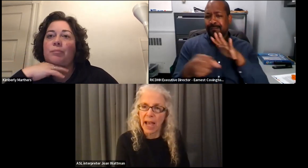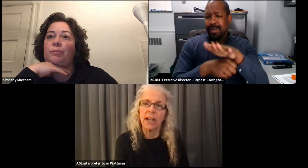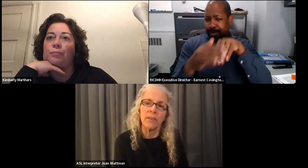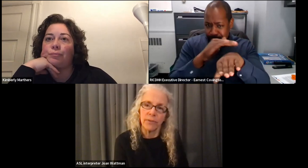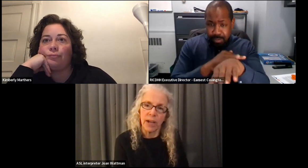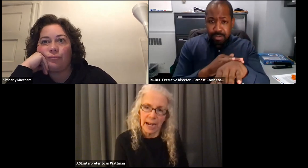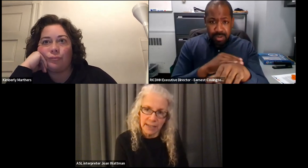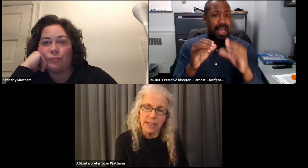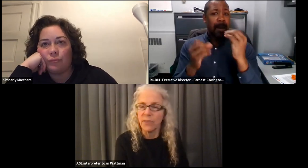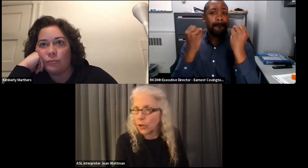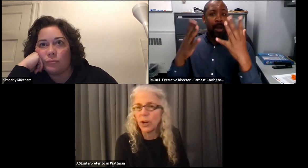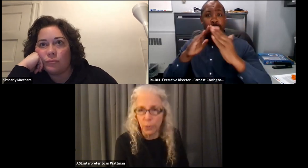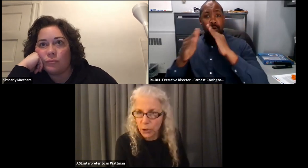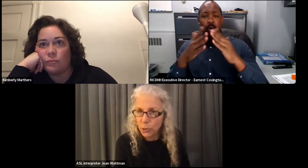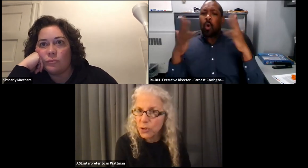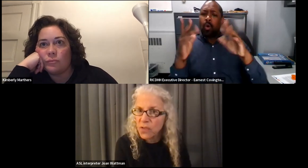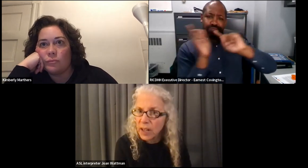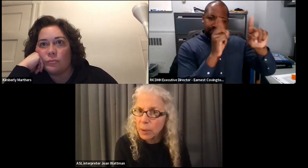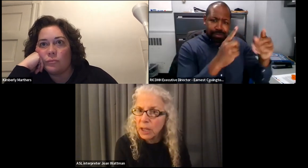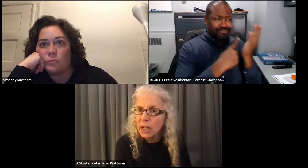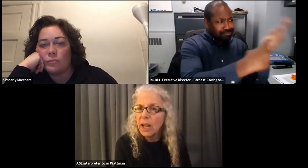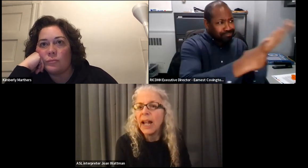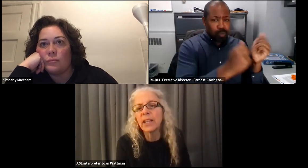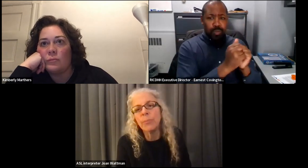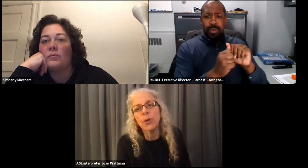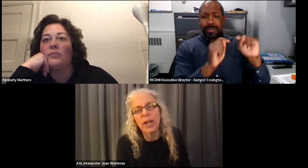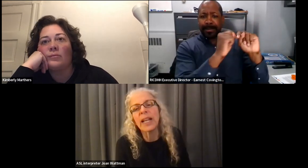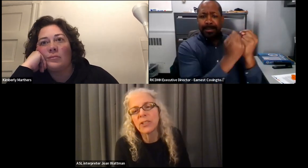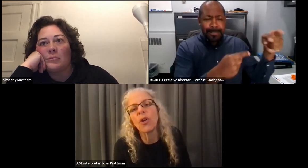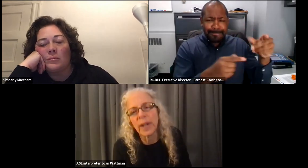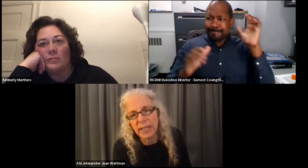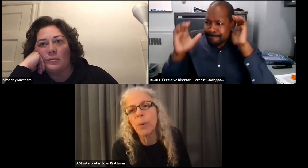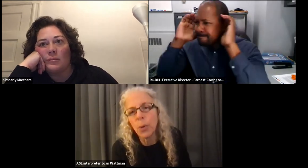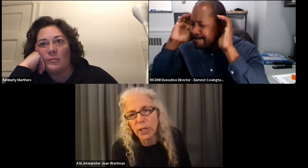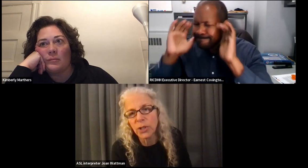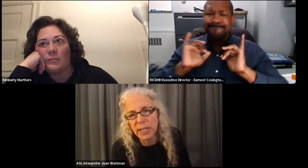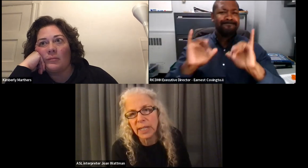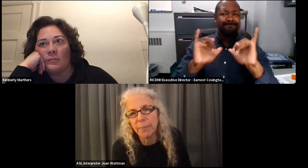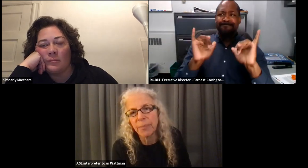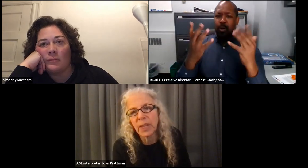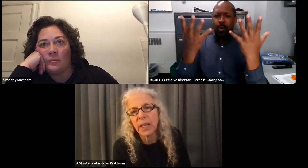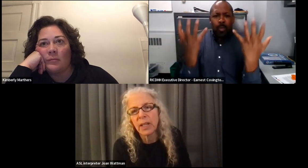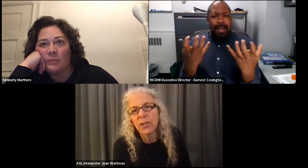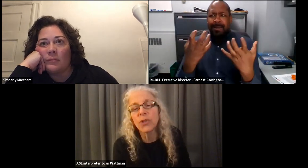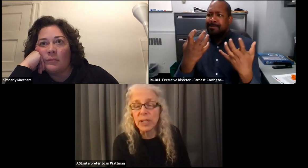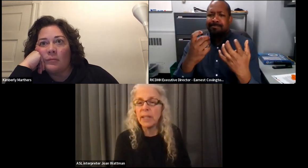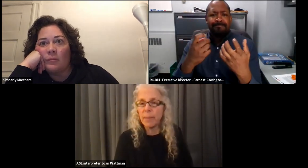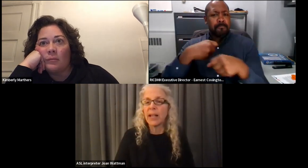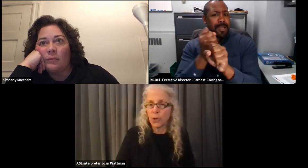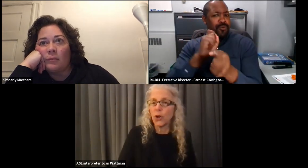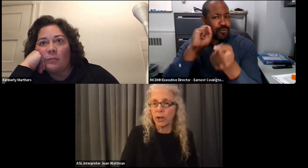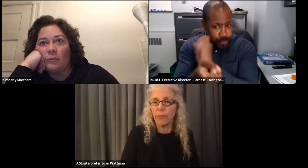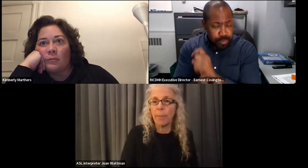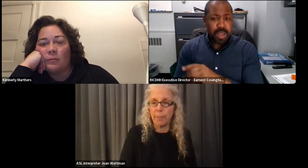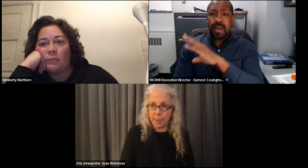about the lack of access if there are no interpreters available. And the community has already spoken to the team. So the team